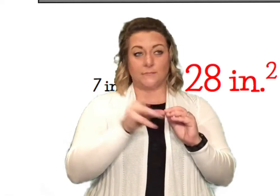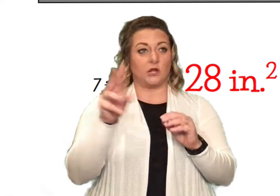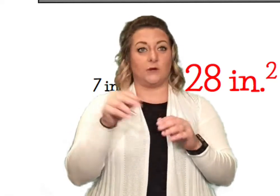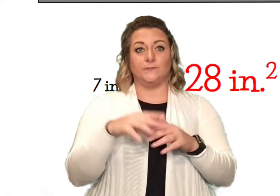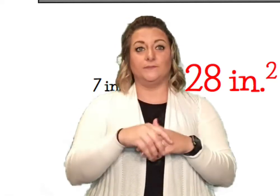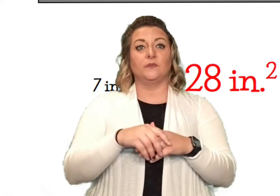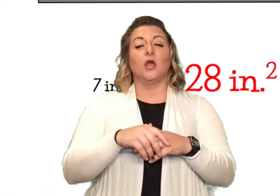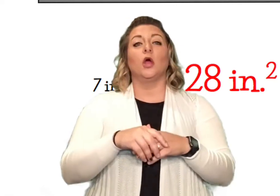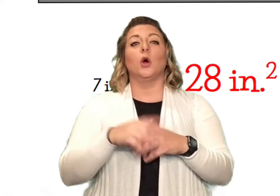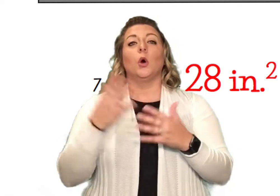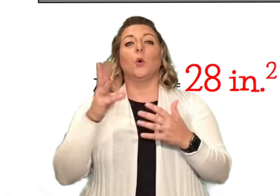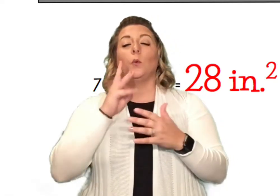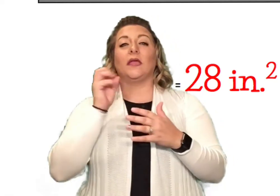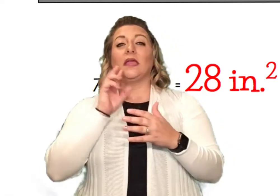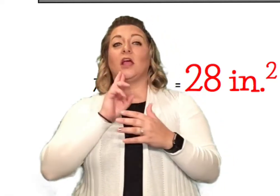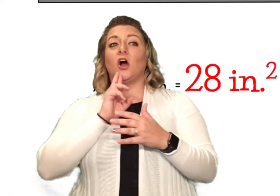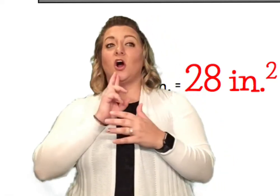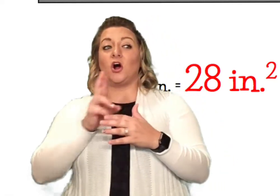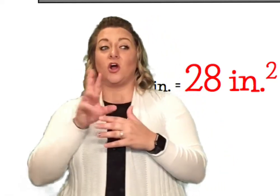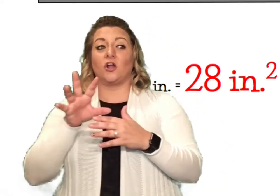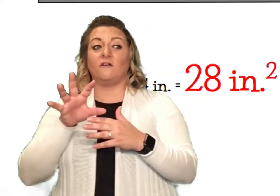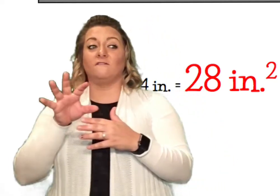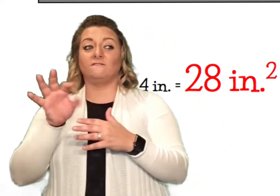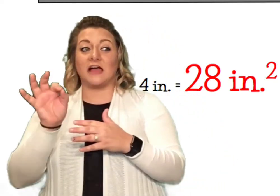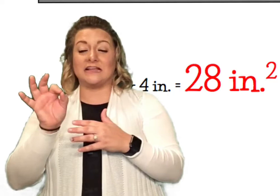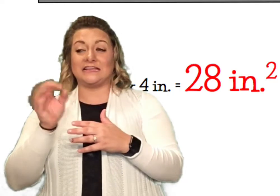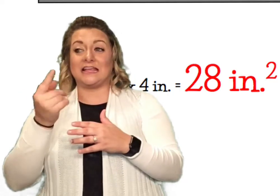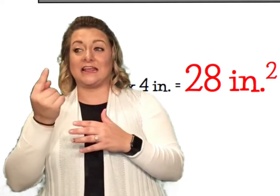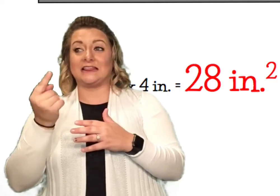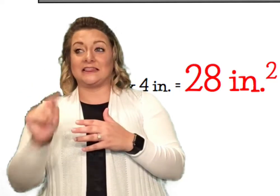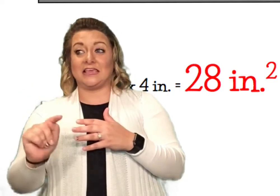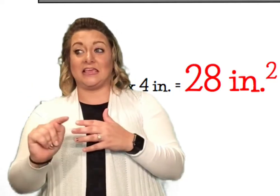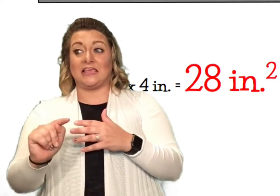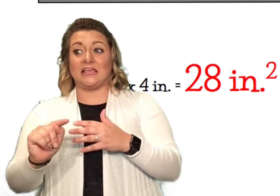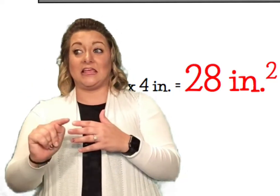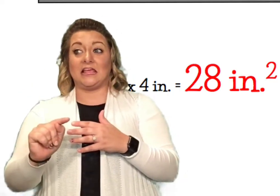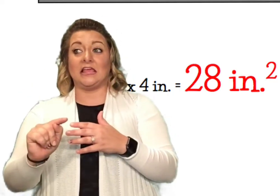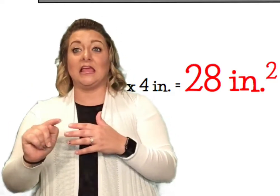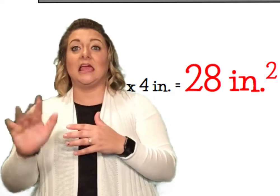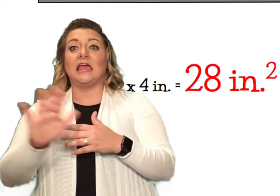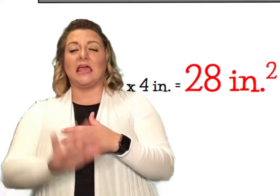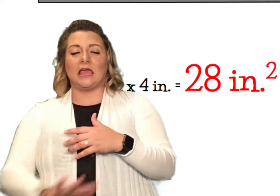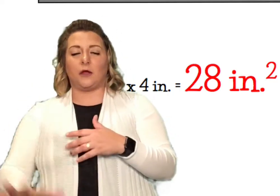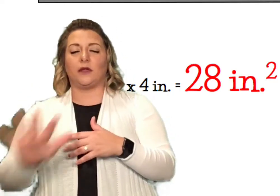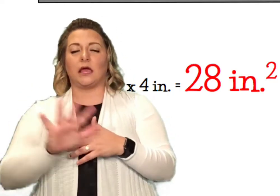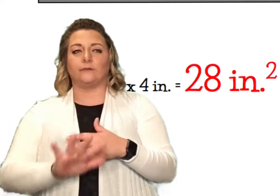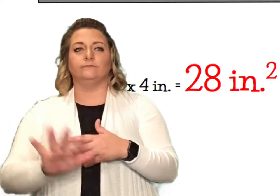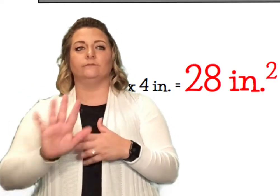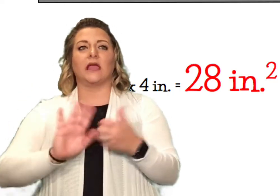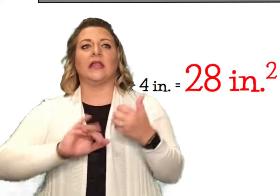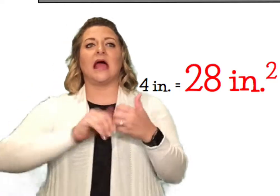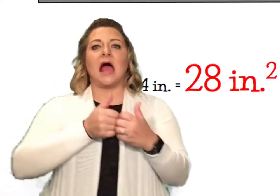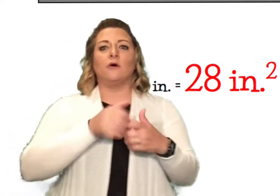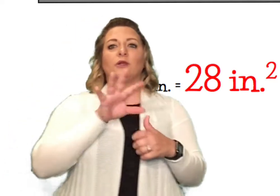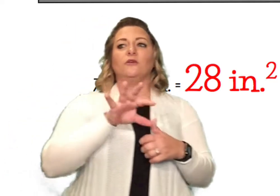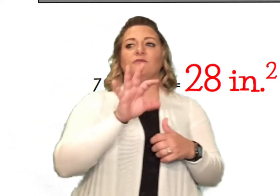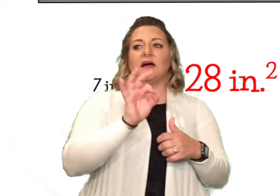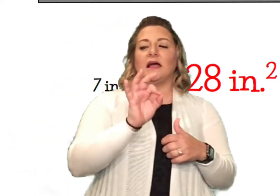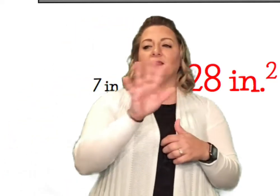No. We are finding the area. And how do you find